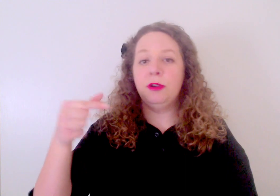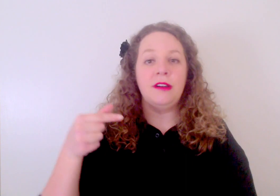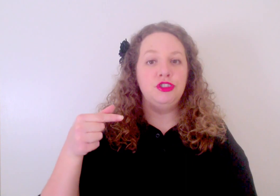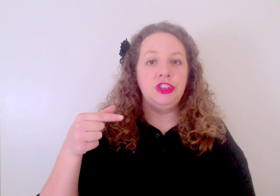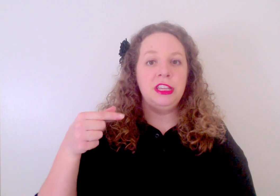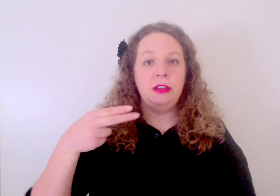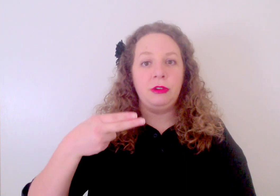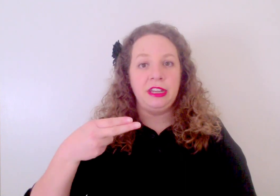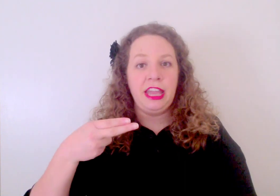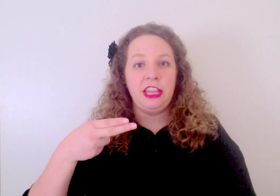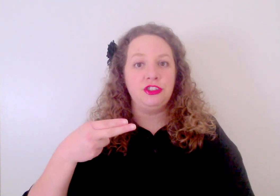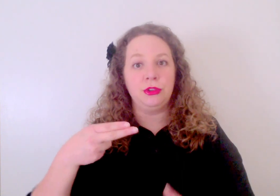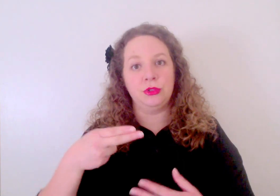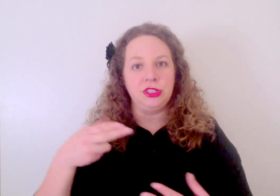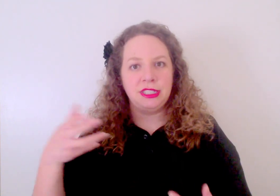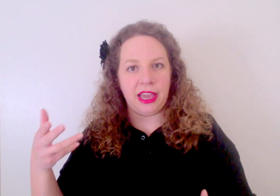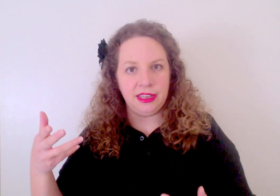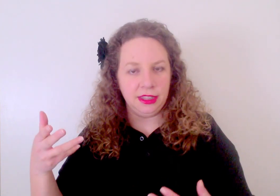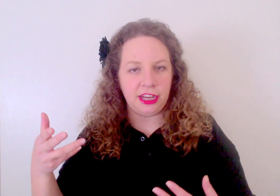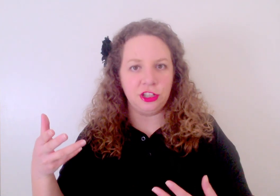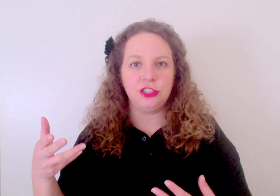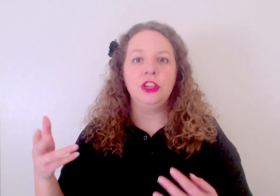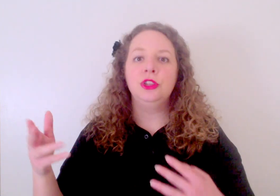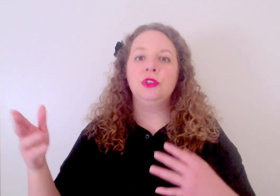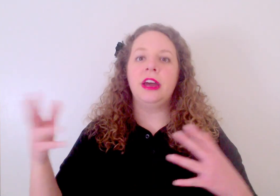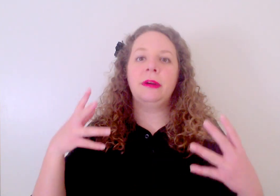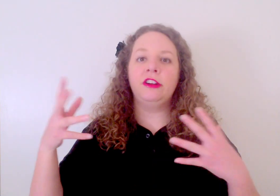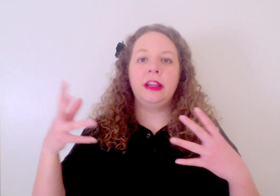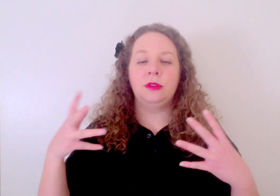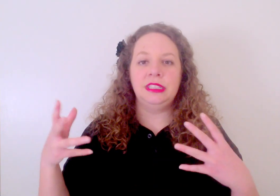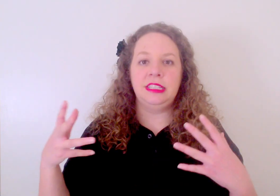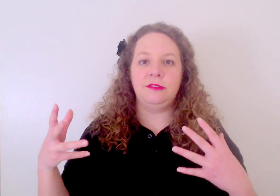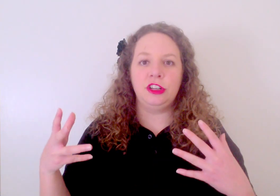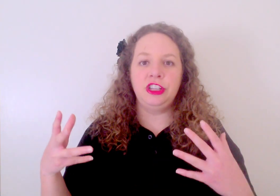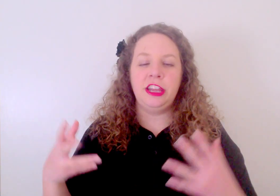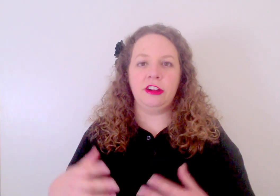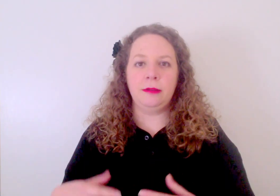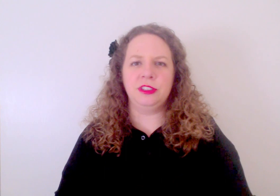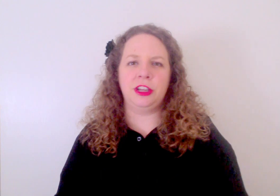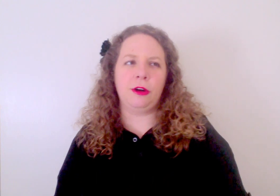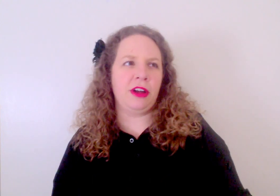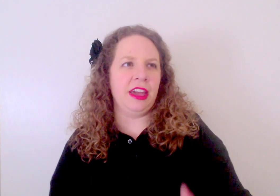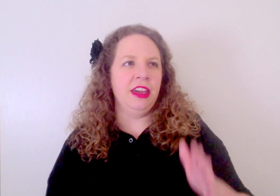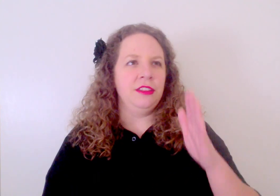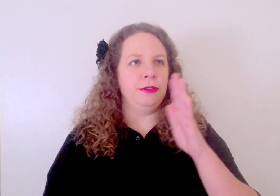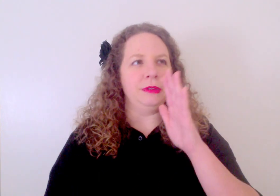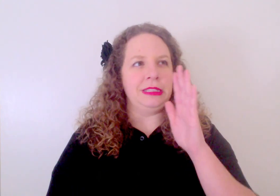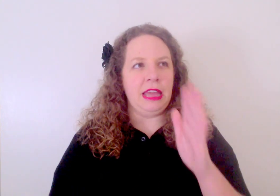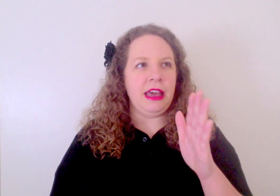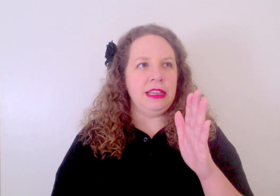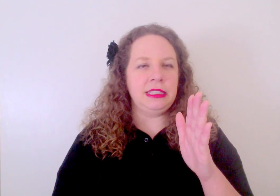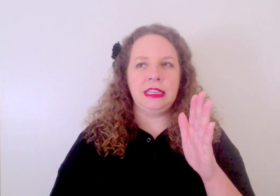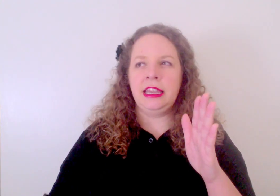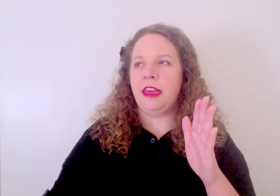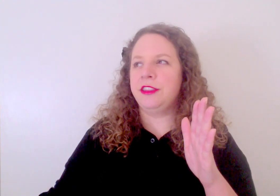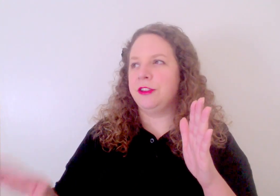a G or an H, those are side letters. So that way you're able to differentiate, you're able to go, okay, there was an S and then there was